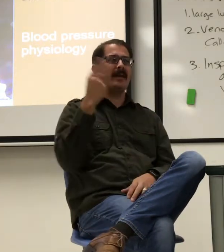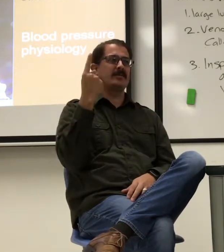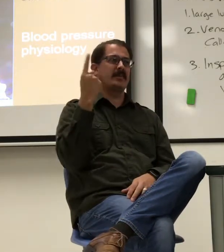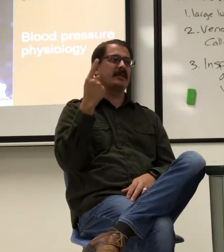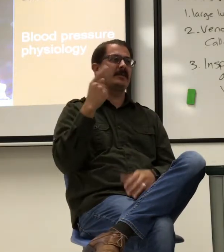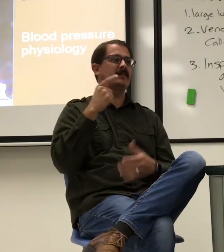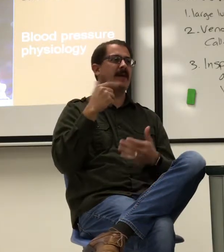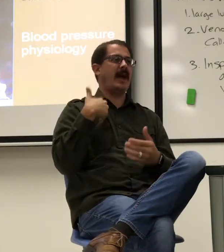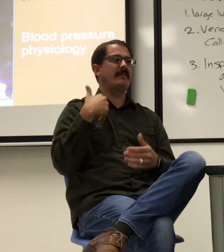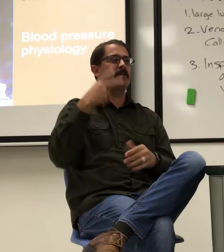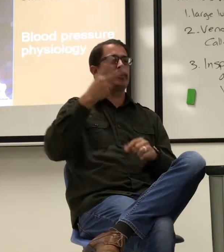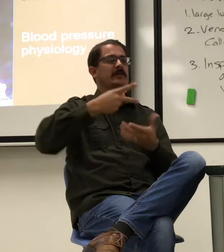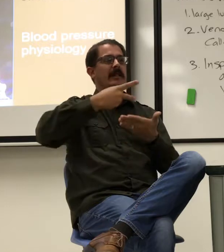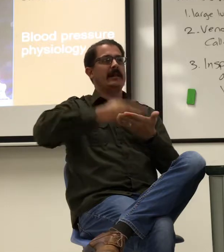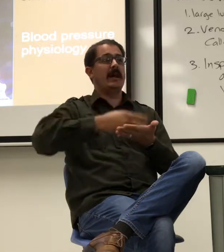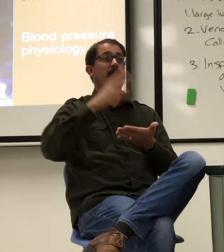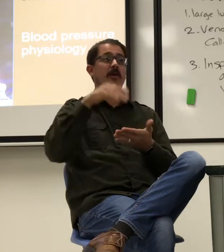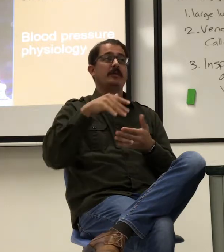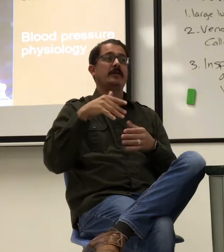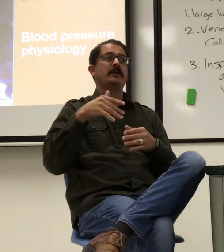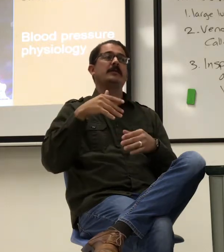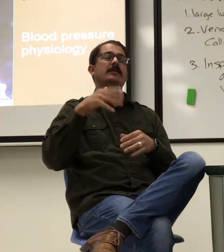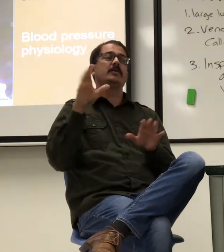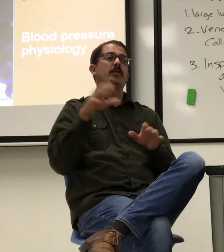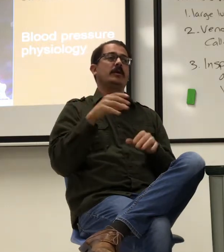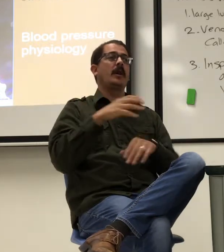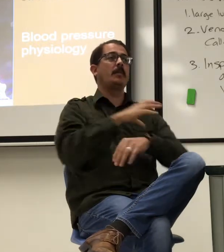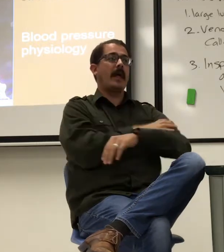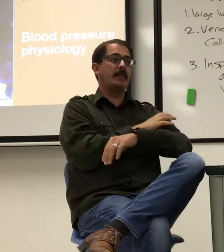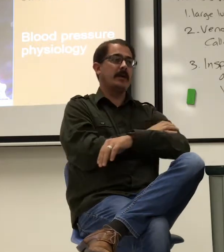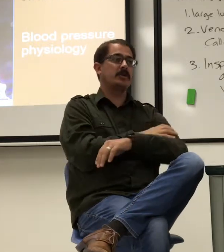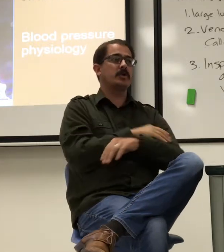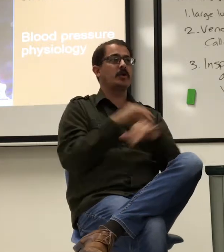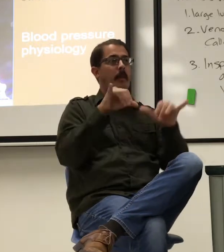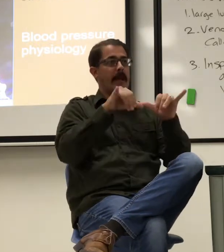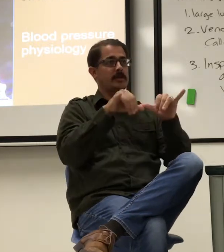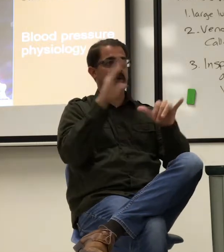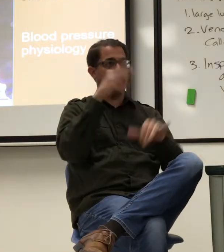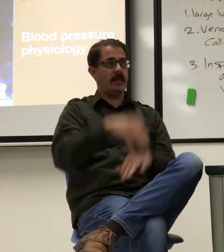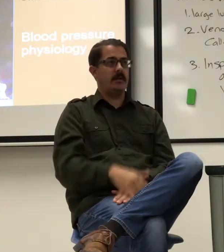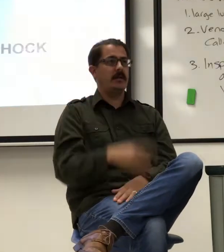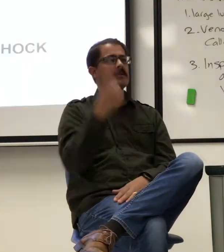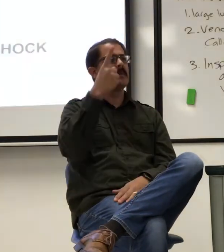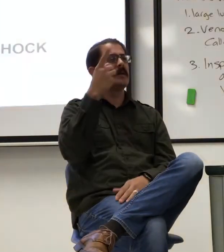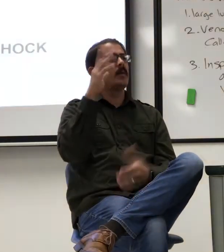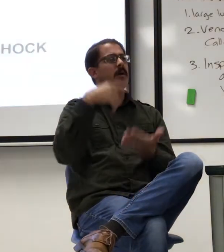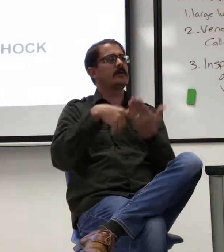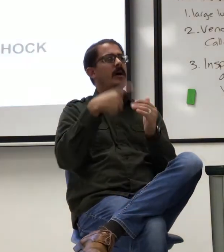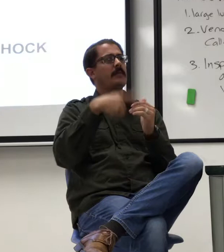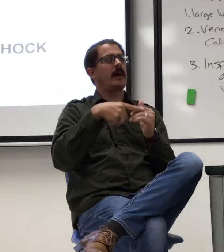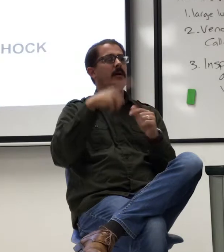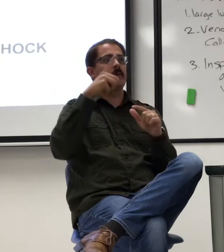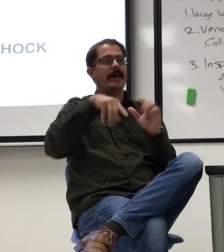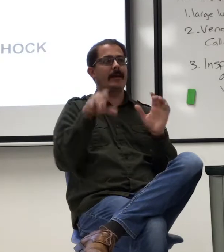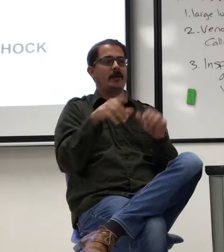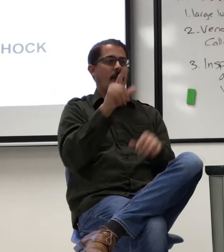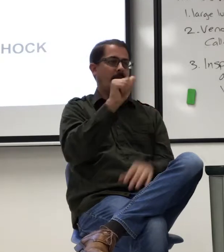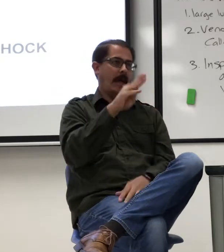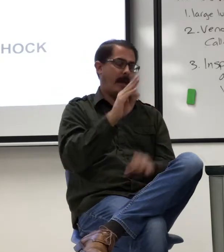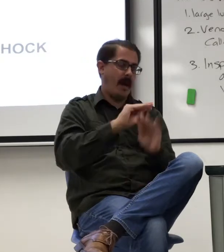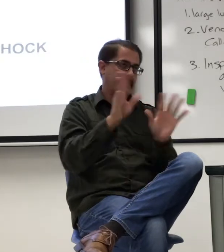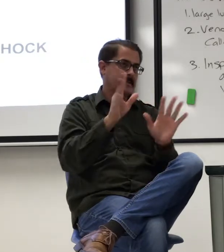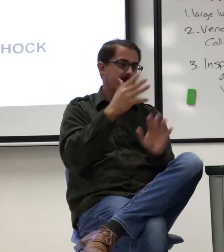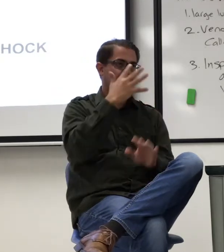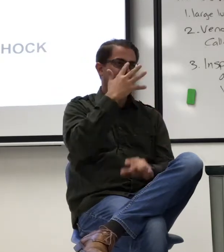to have your subject lie down, and we will be taking blood pressure measurements. You know, something I like to talk about that we can't do in lab, obviously,